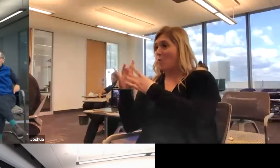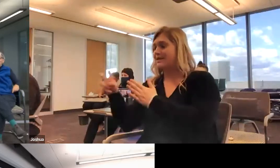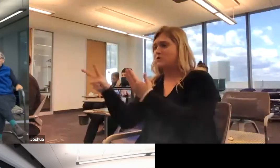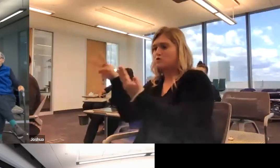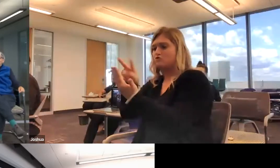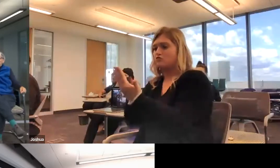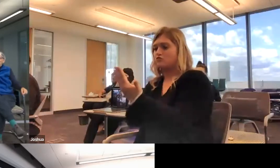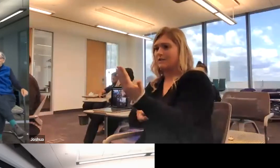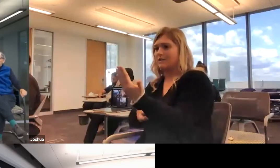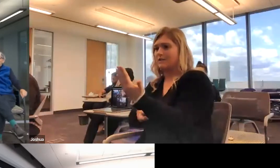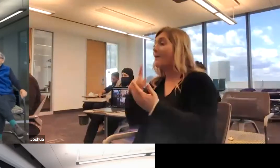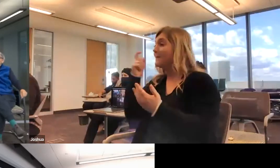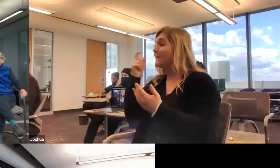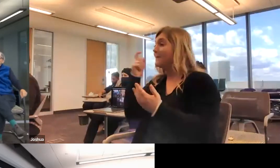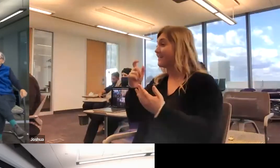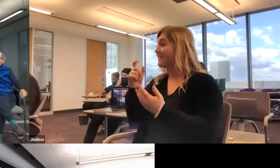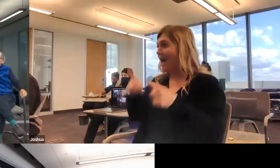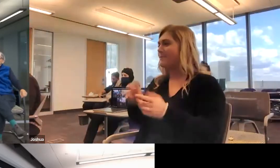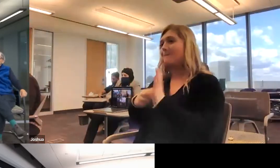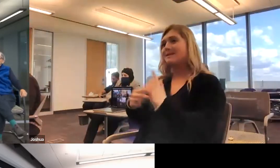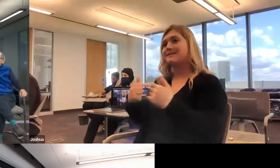get a call on a Monday morning